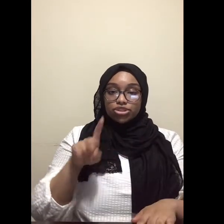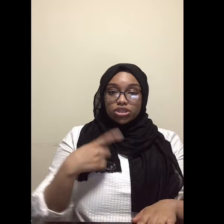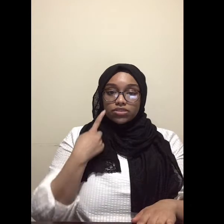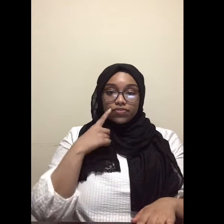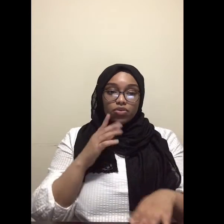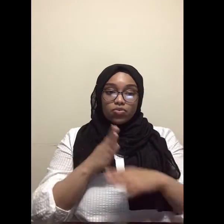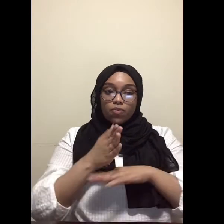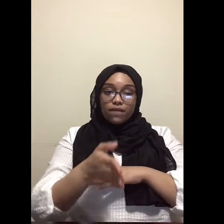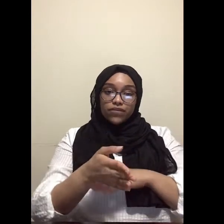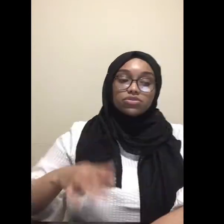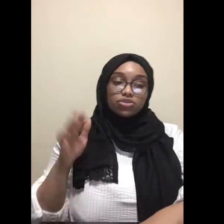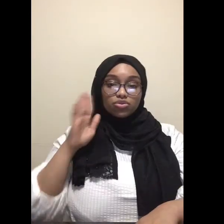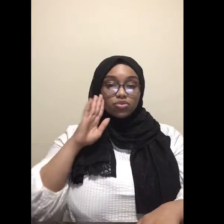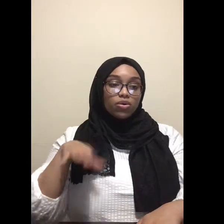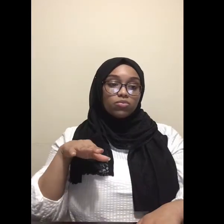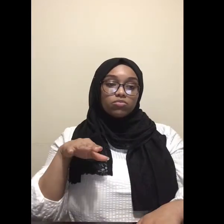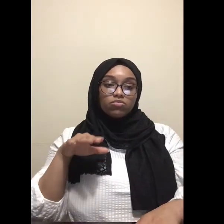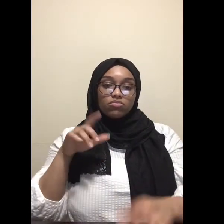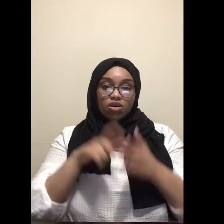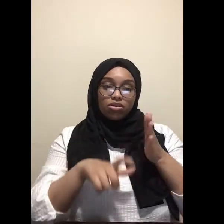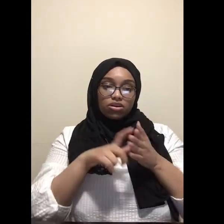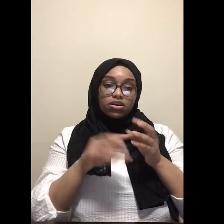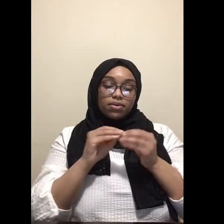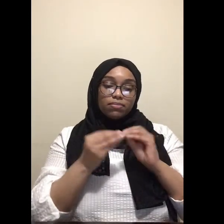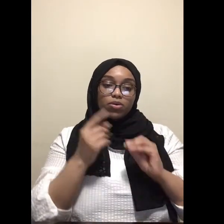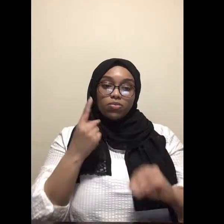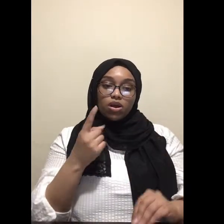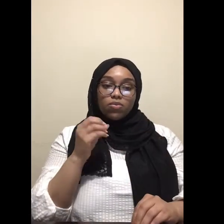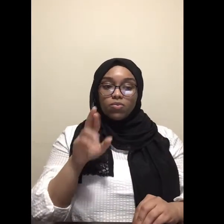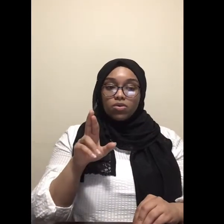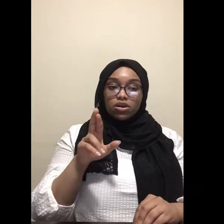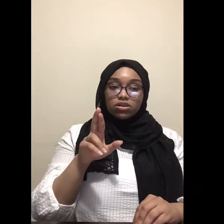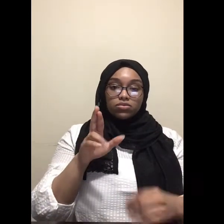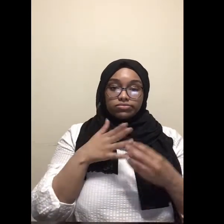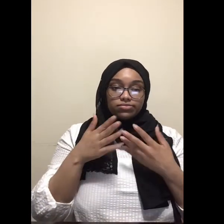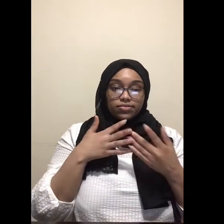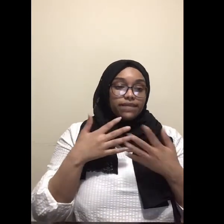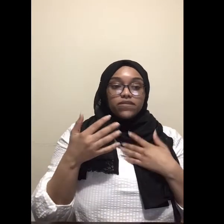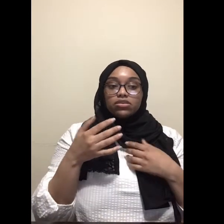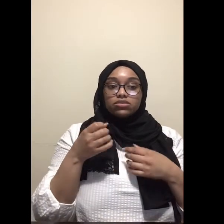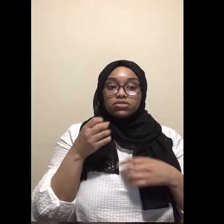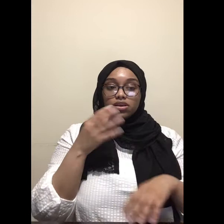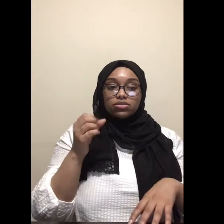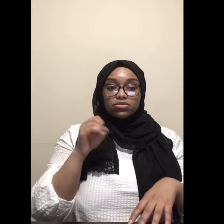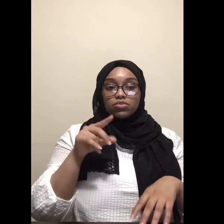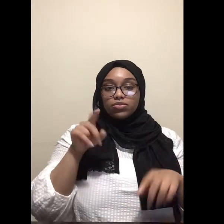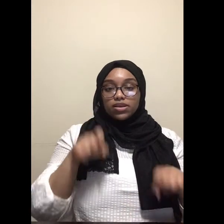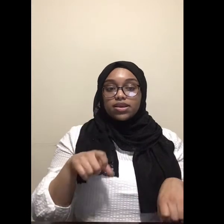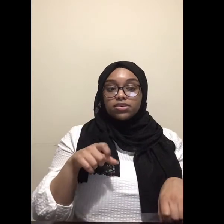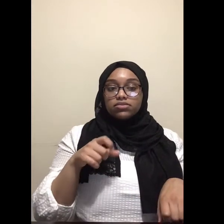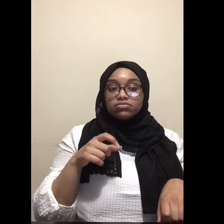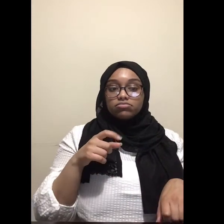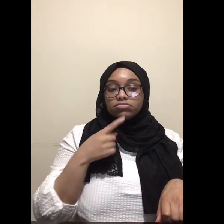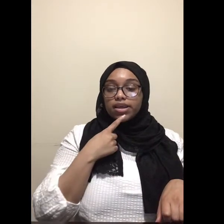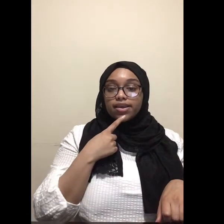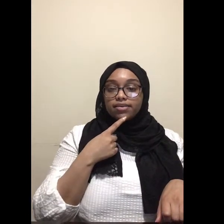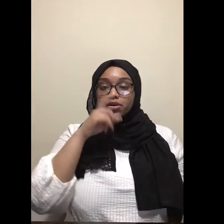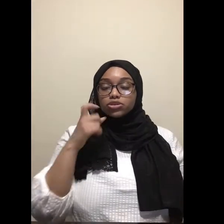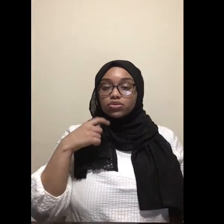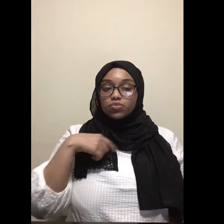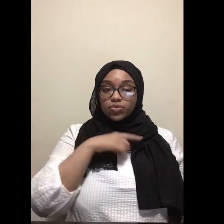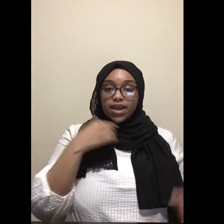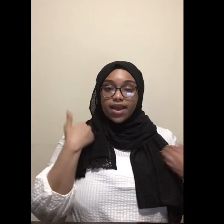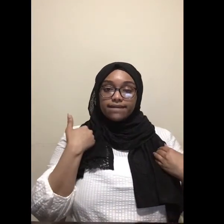a certain aspect, article number one or whatever. And so then you say, all right, because we have 30 minutes,